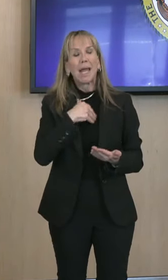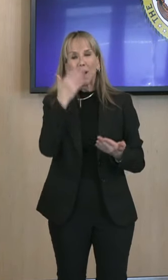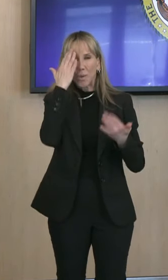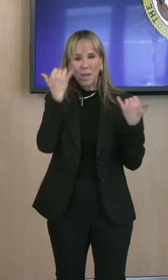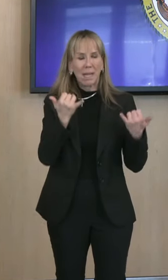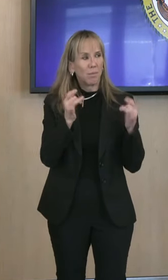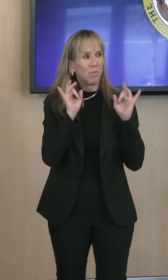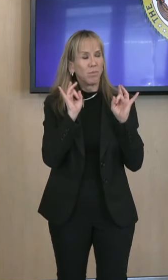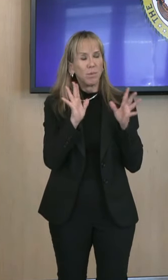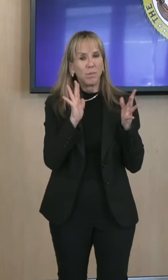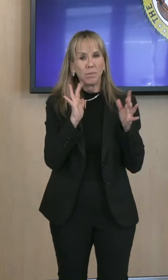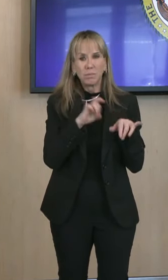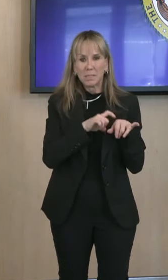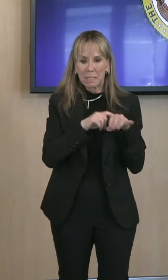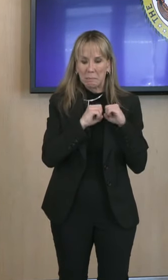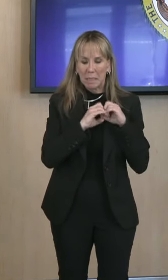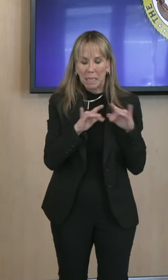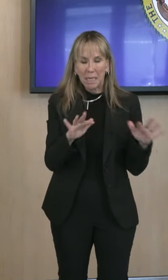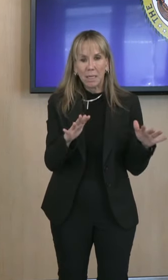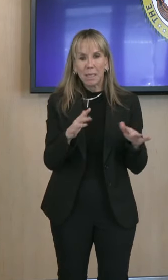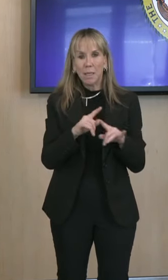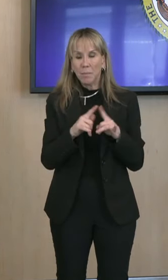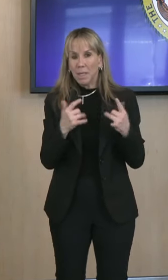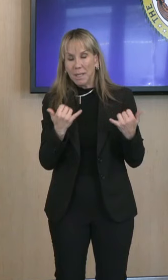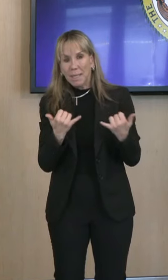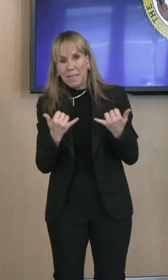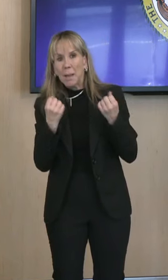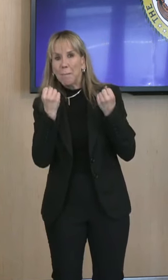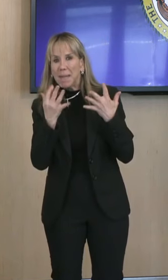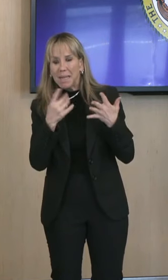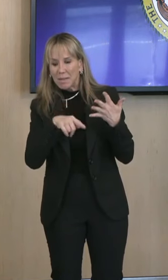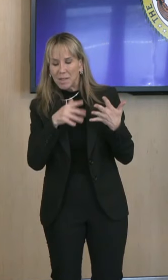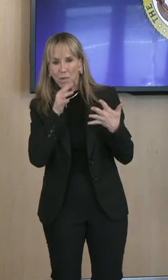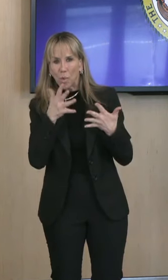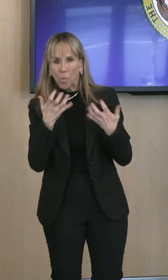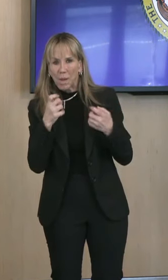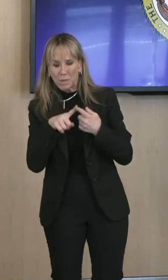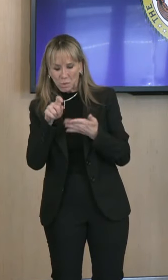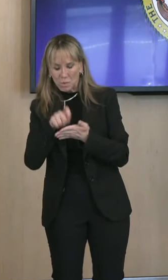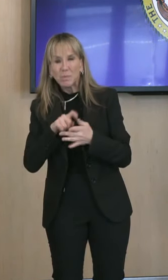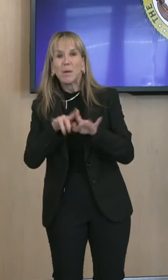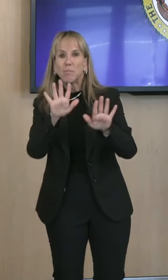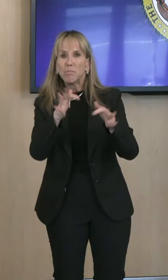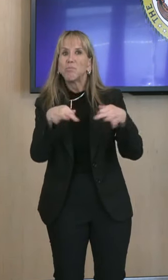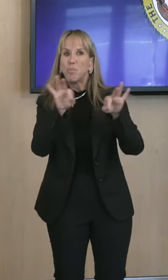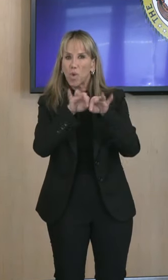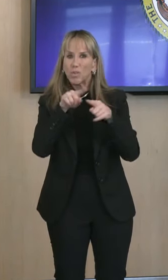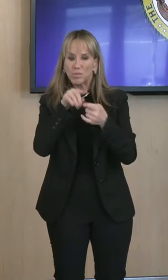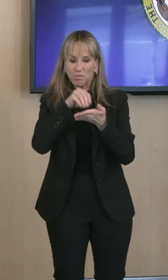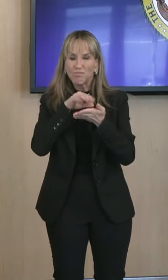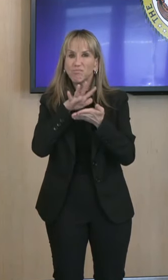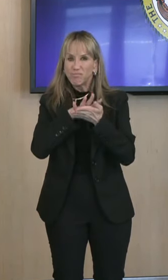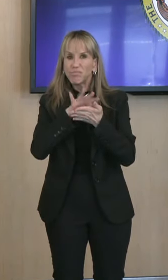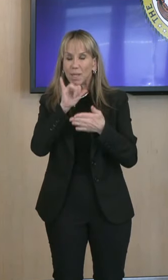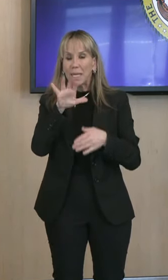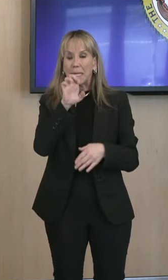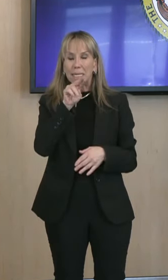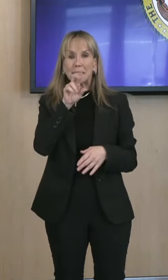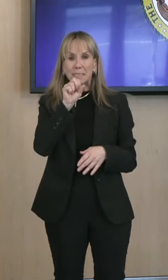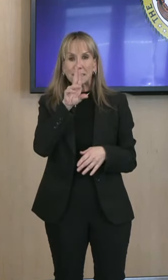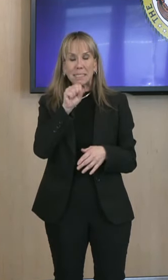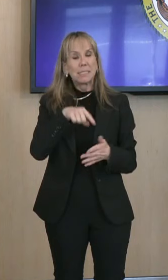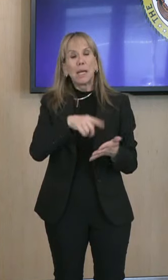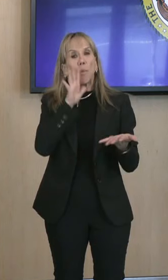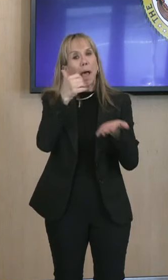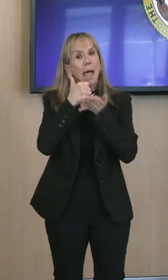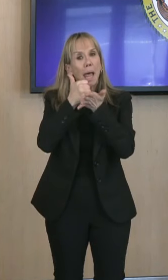it's important for all us to fill out the census because among many things, it helps to bring additional funding and aid